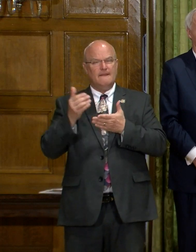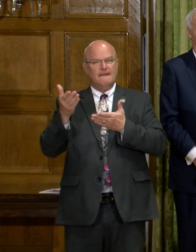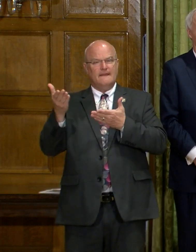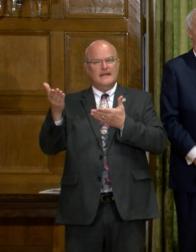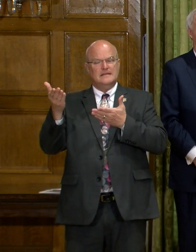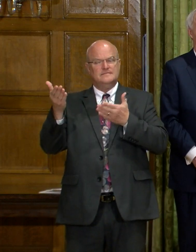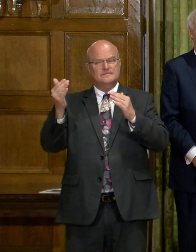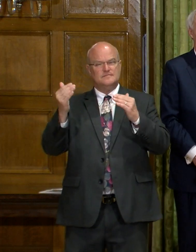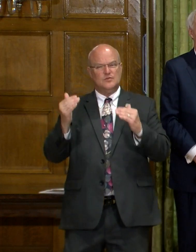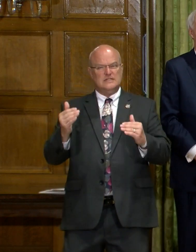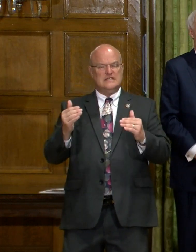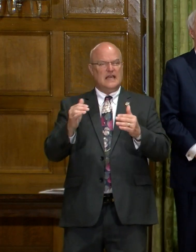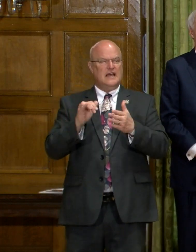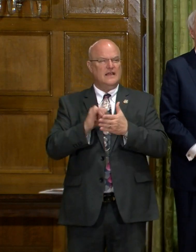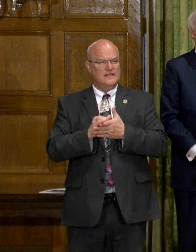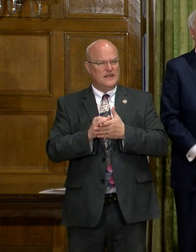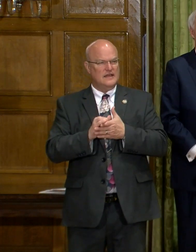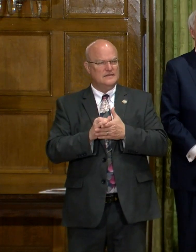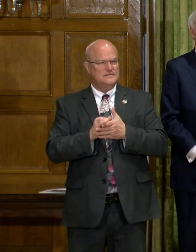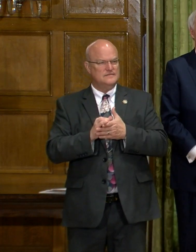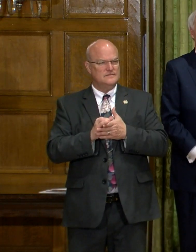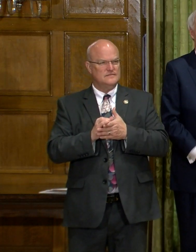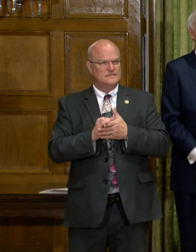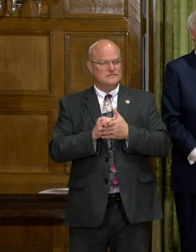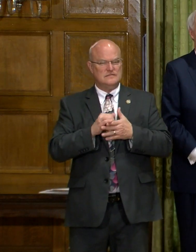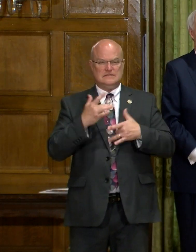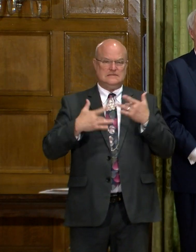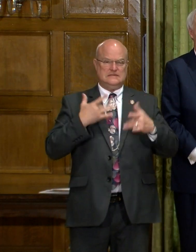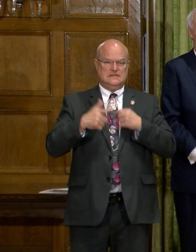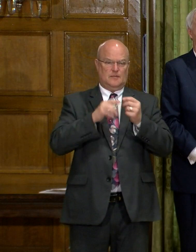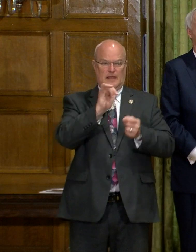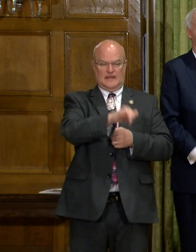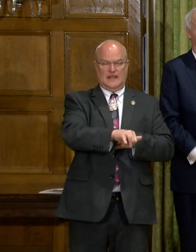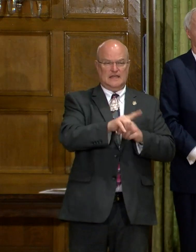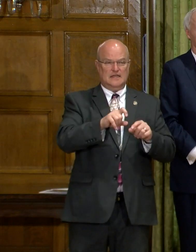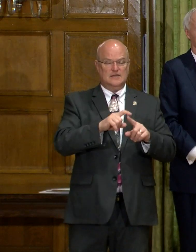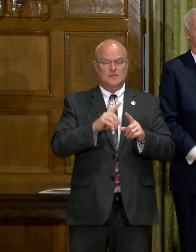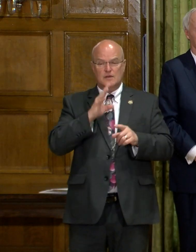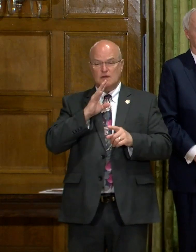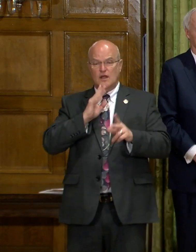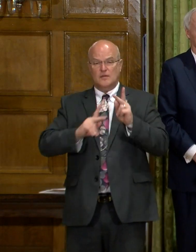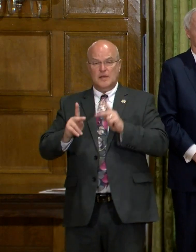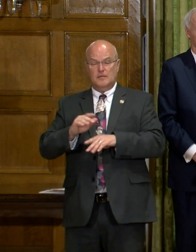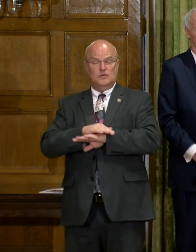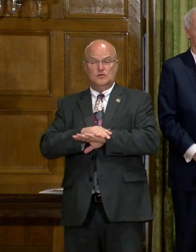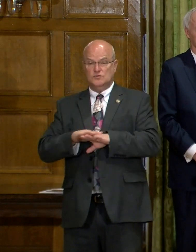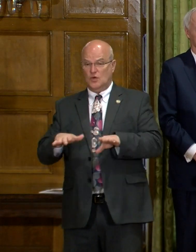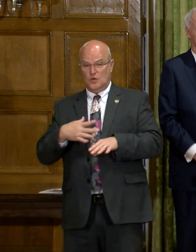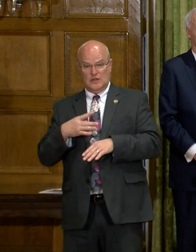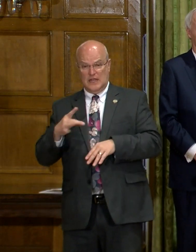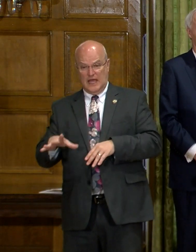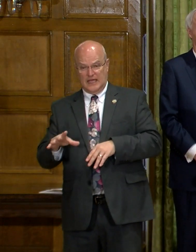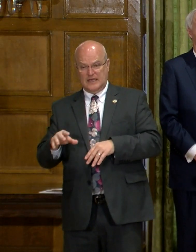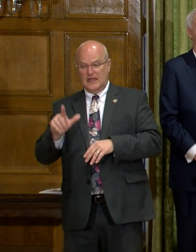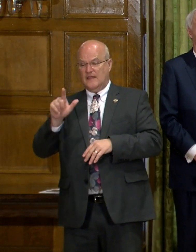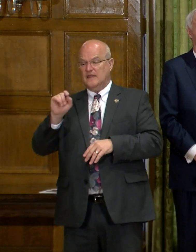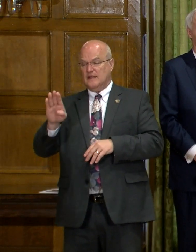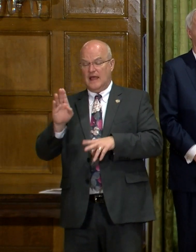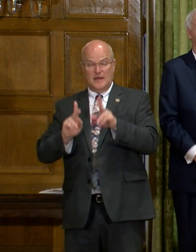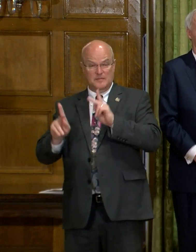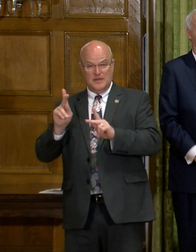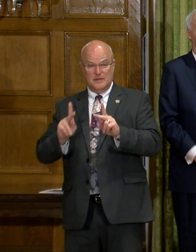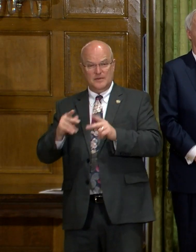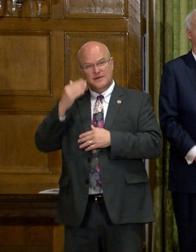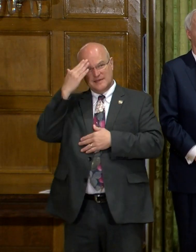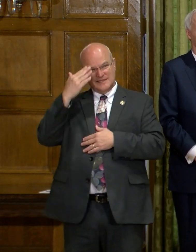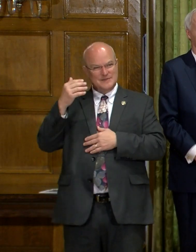brings down a little bit of the kind of euphoria about it. When you talk to the people who don't like it, the laboratory people,